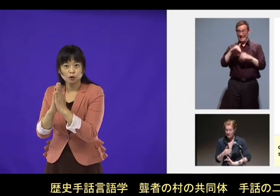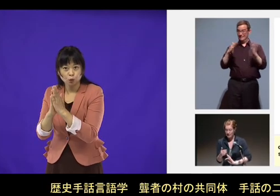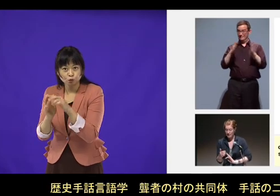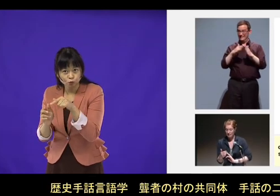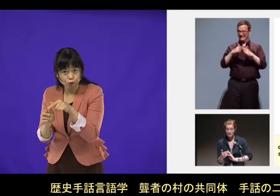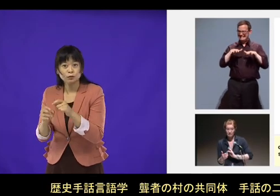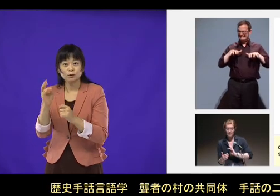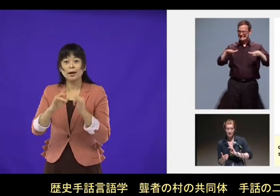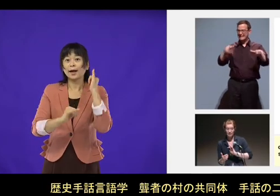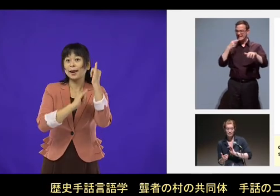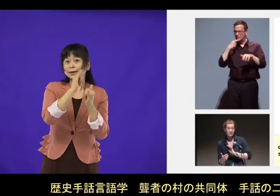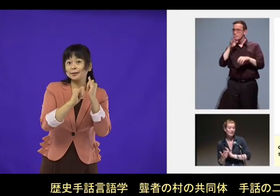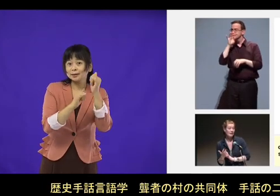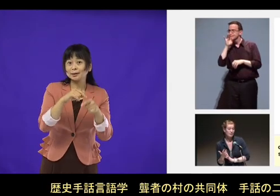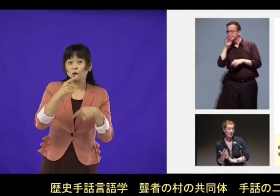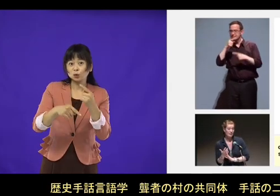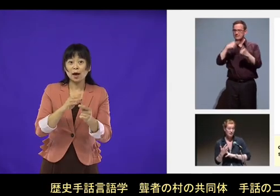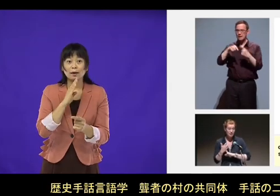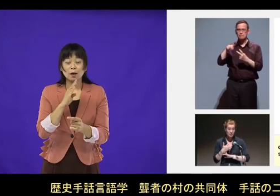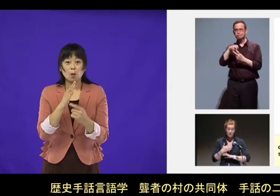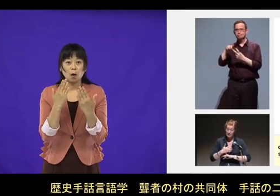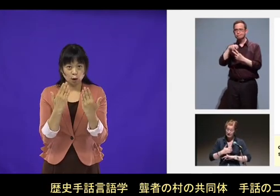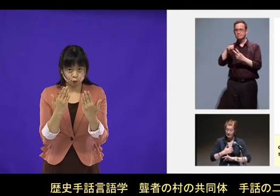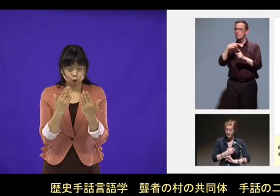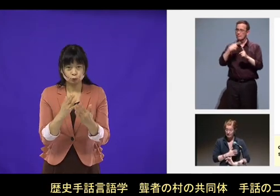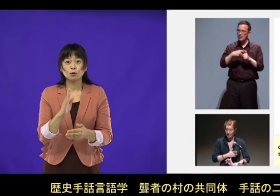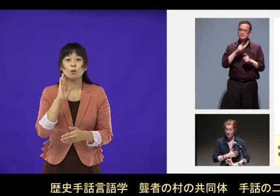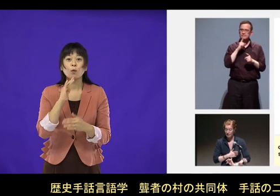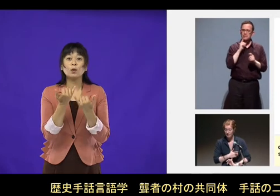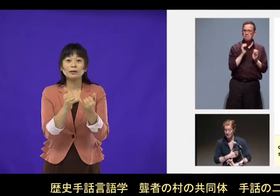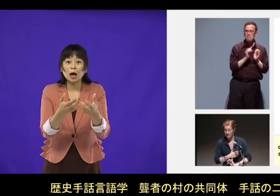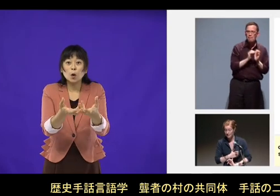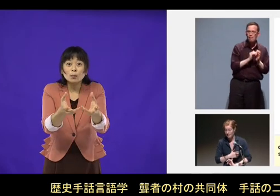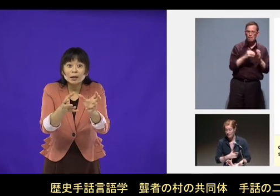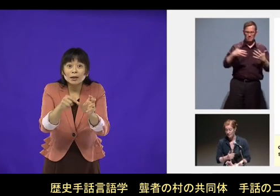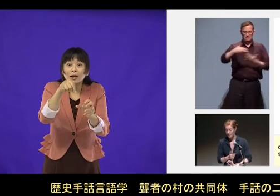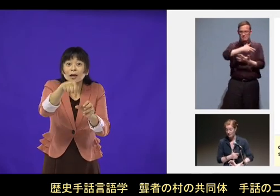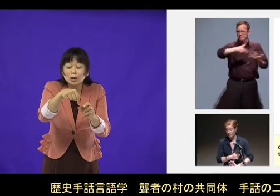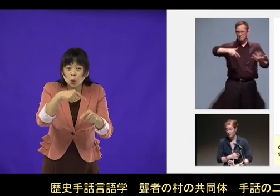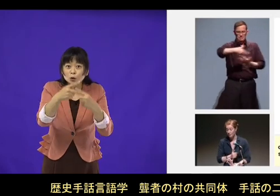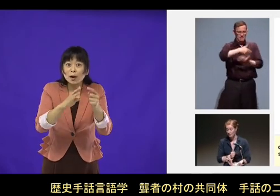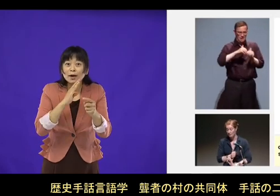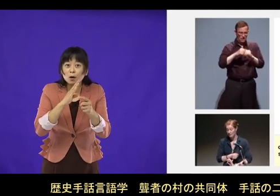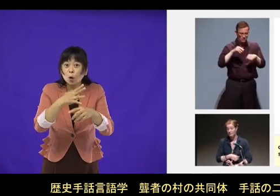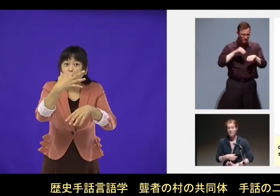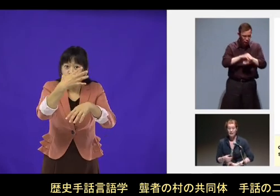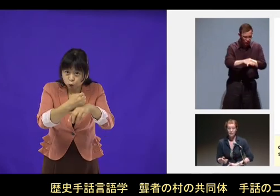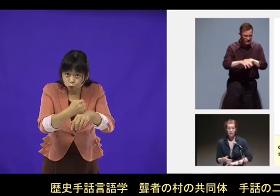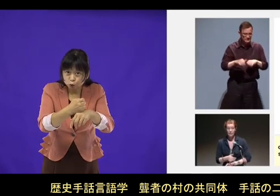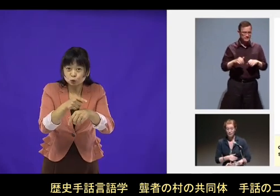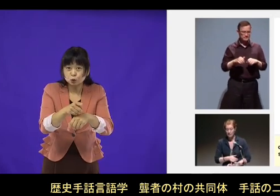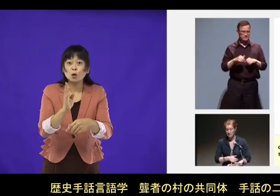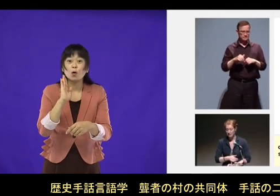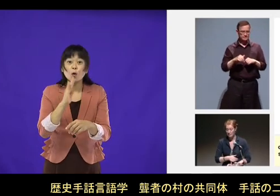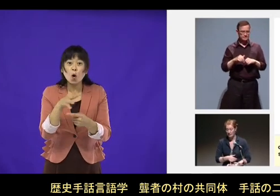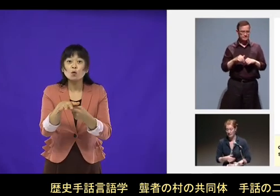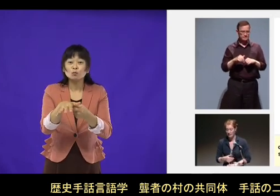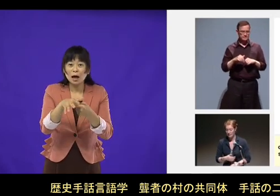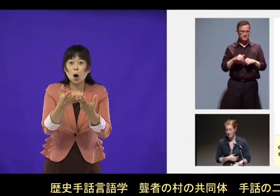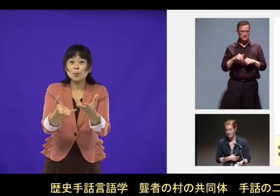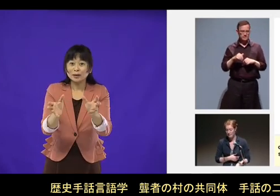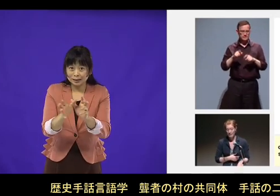sign linguistics, sign language acquisition within a deaf community, deaf village community, and also